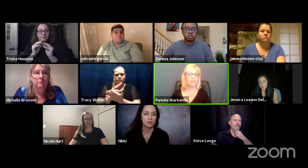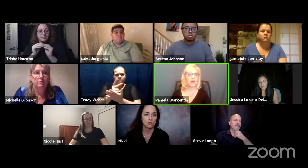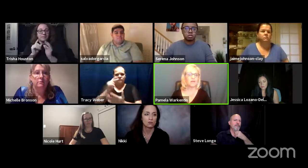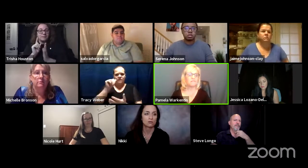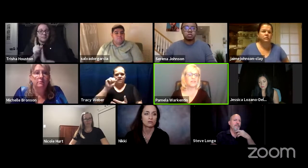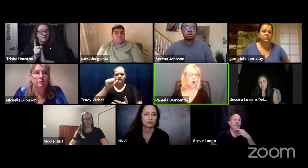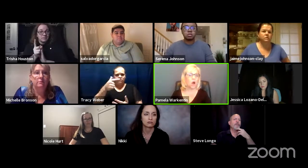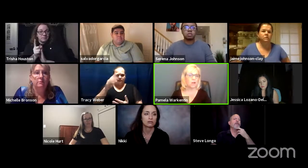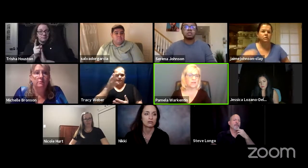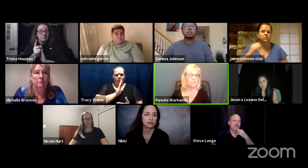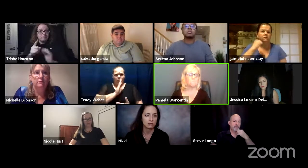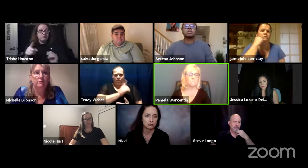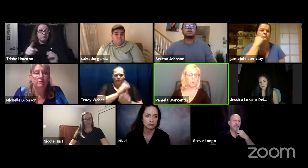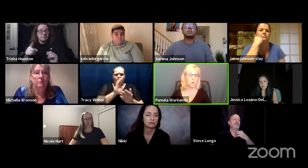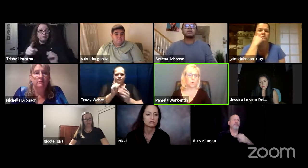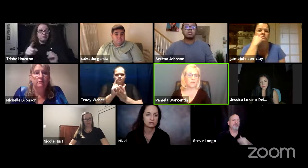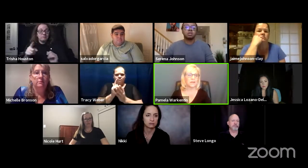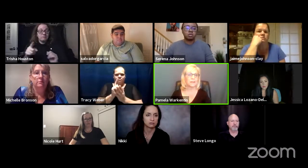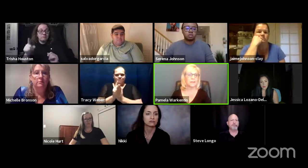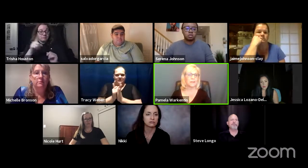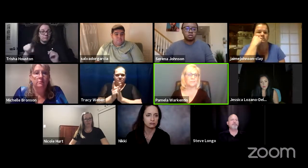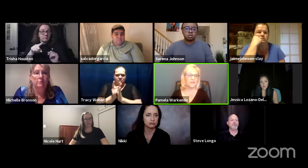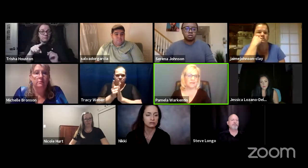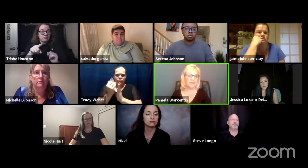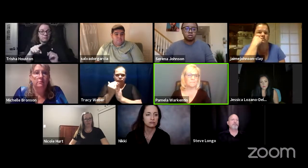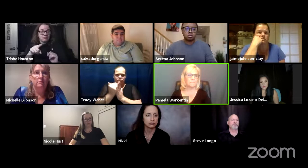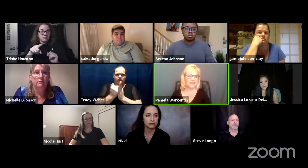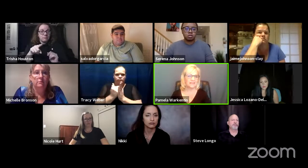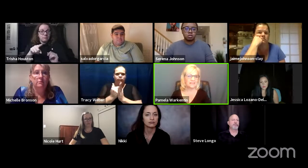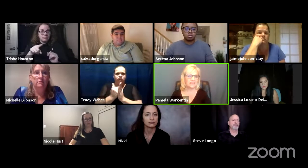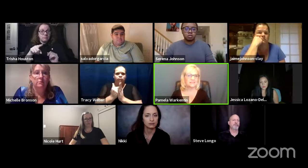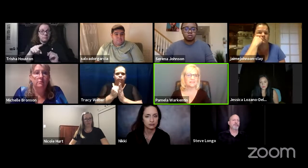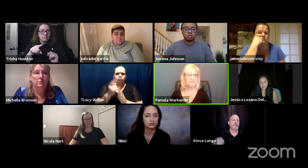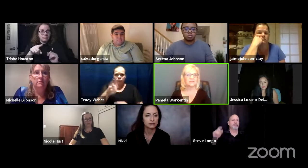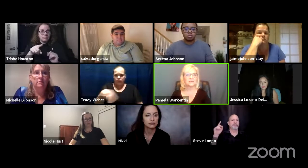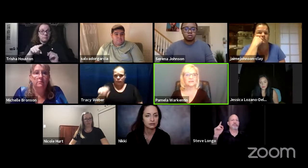approval of the August board meeting minutes.